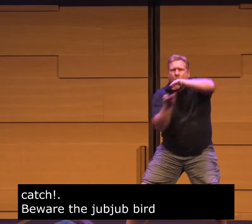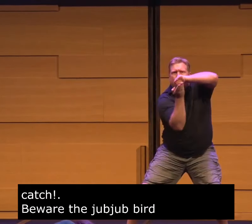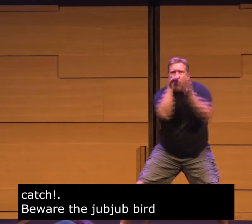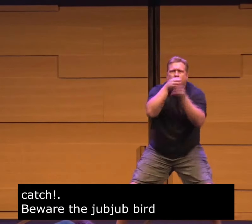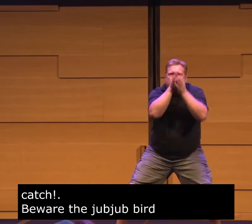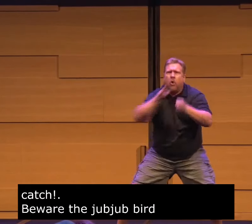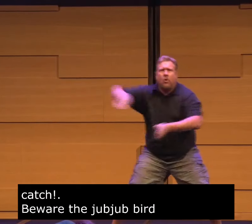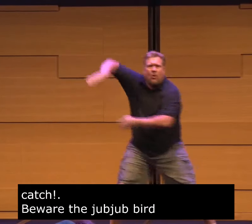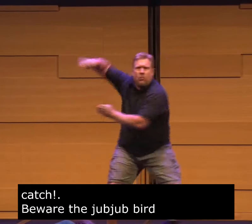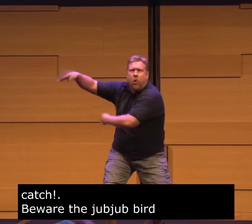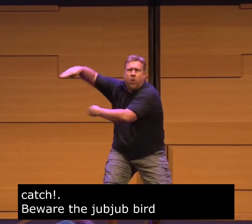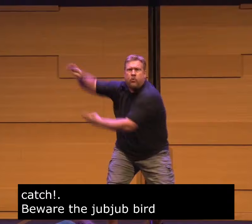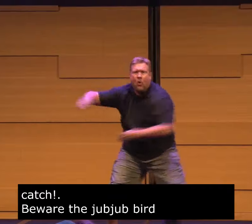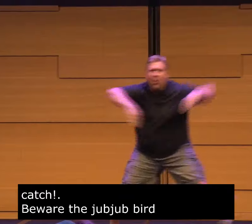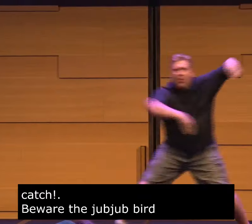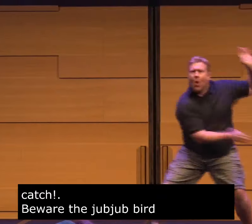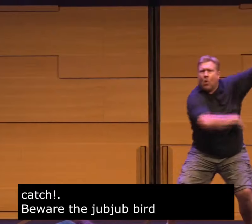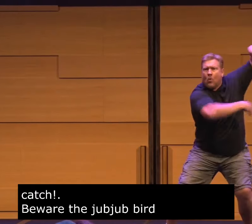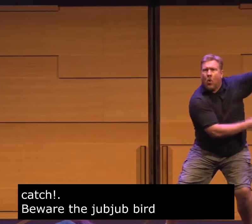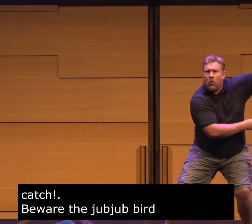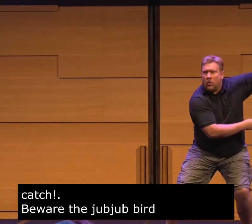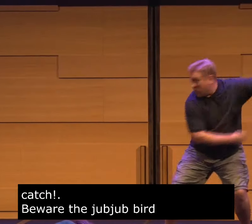Beware the jujube bird,